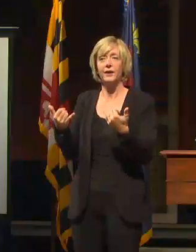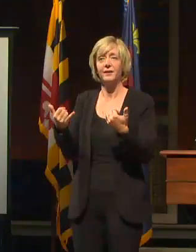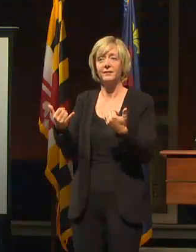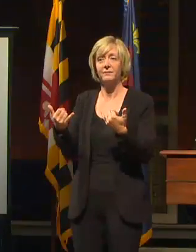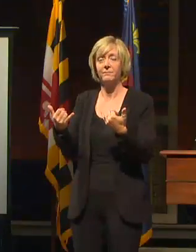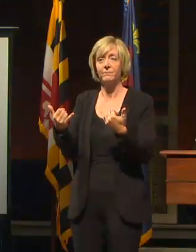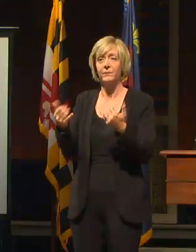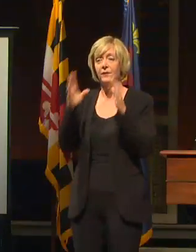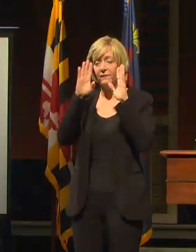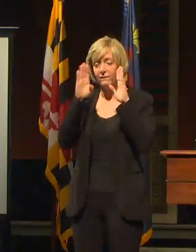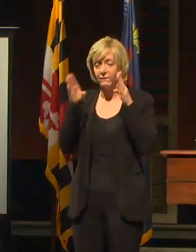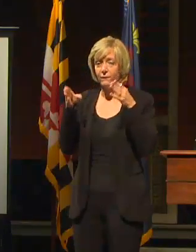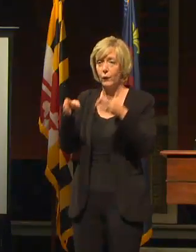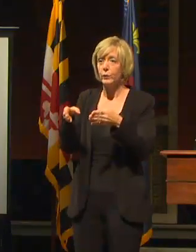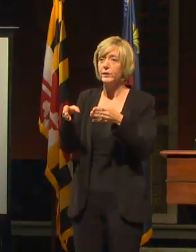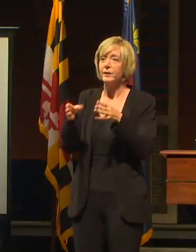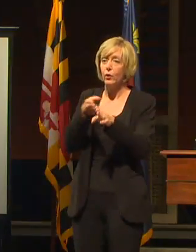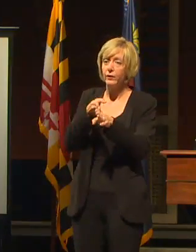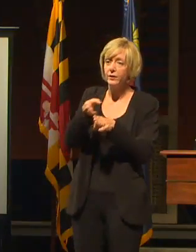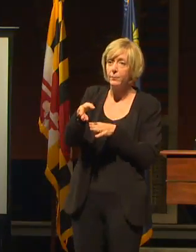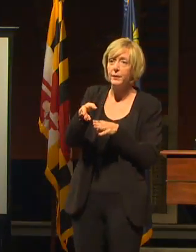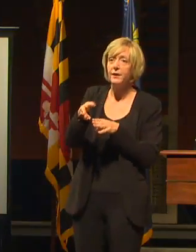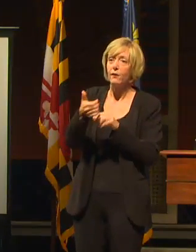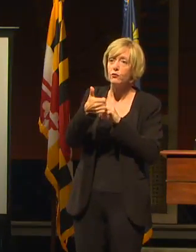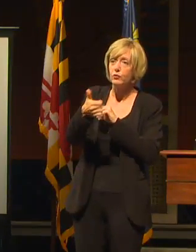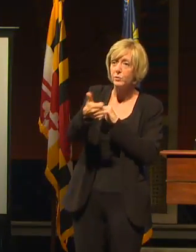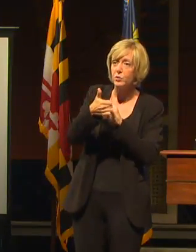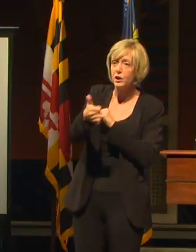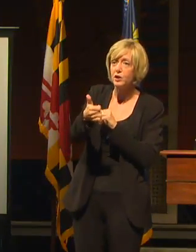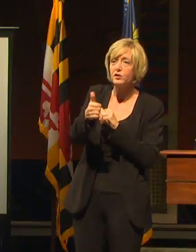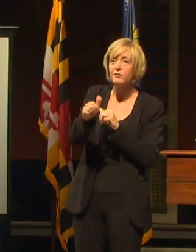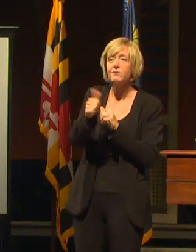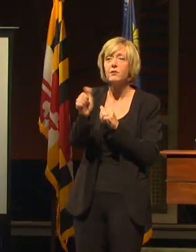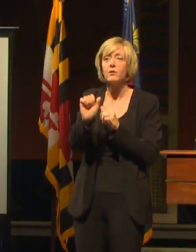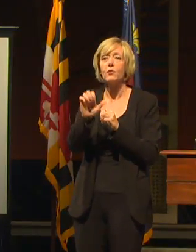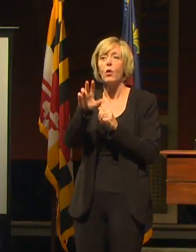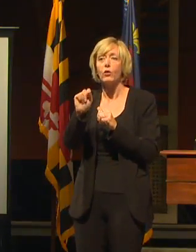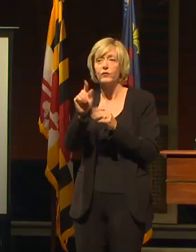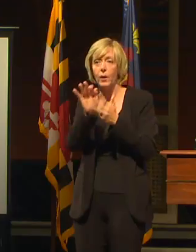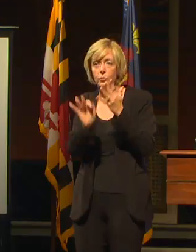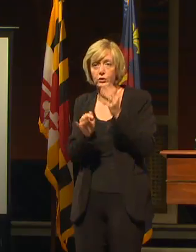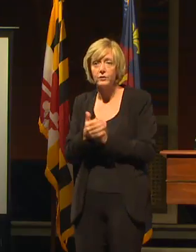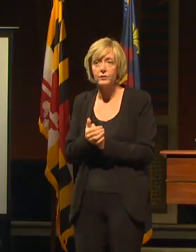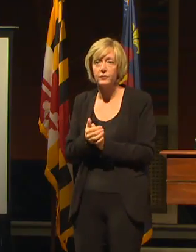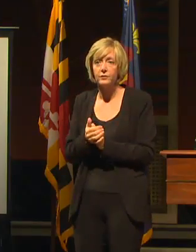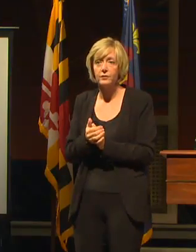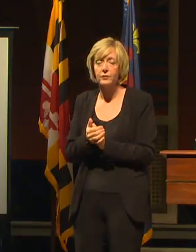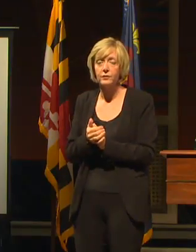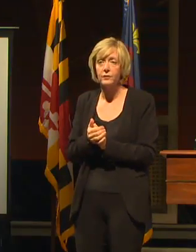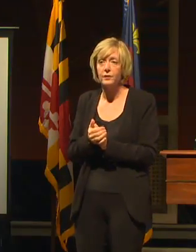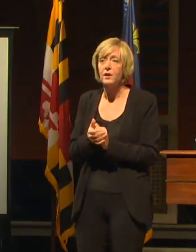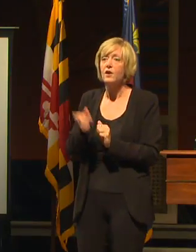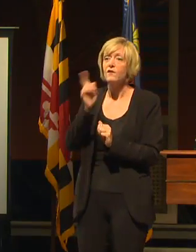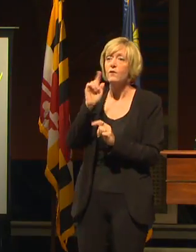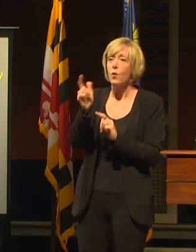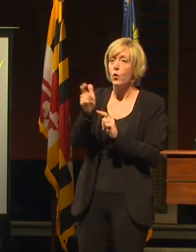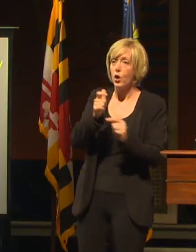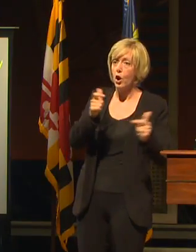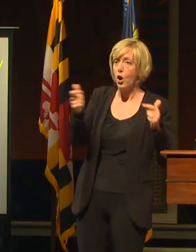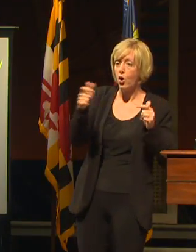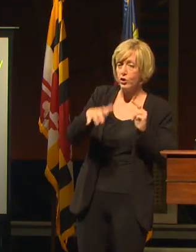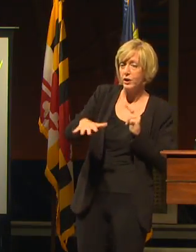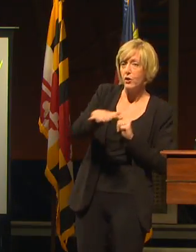looking at both a range of transportation alternatives in not only big spaces but tight spaces.